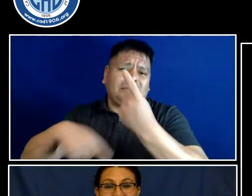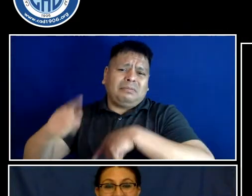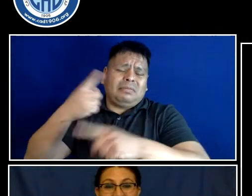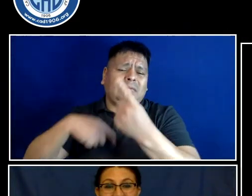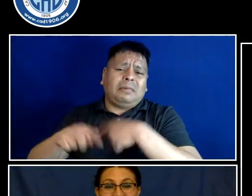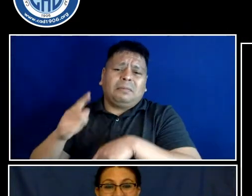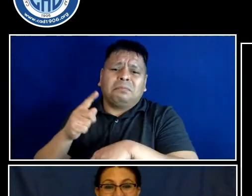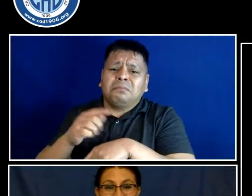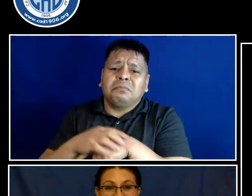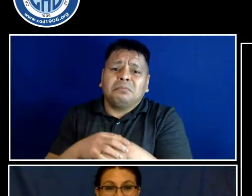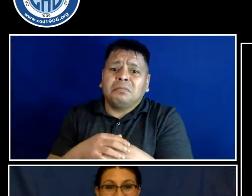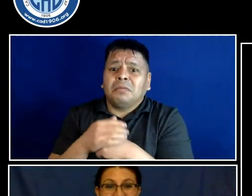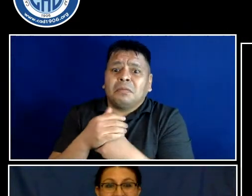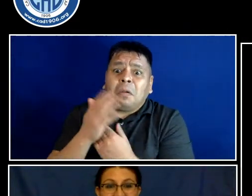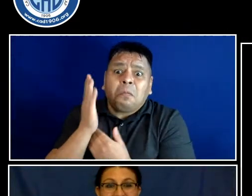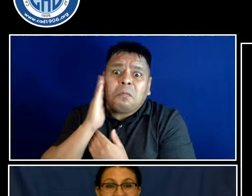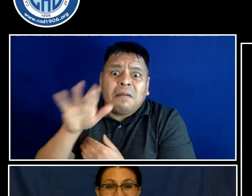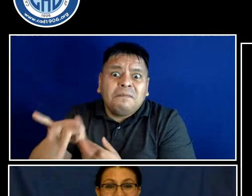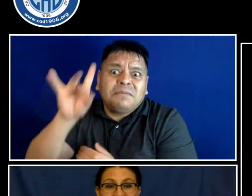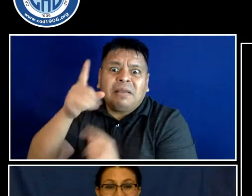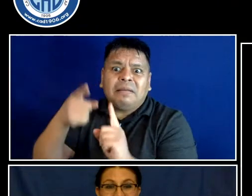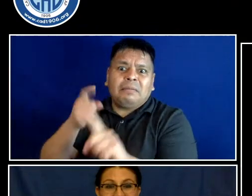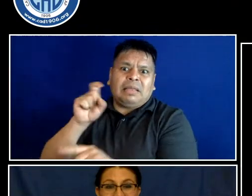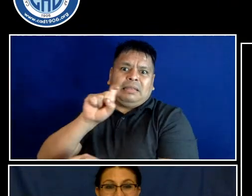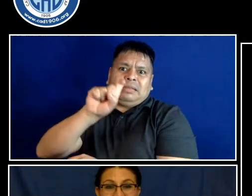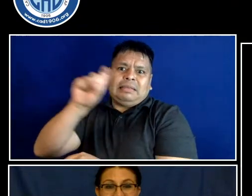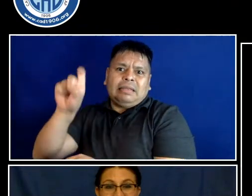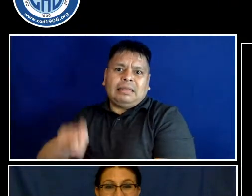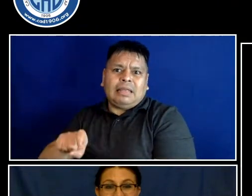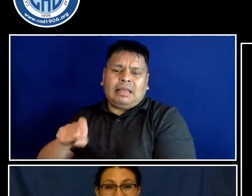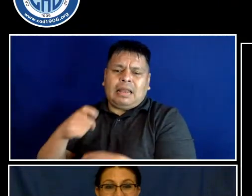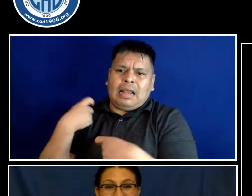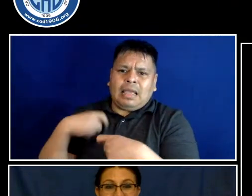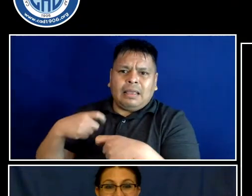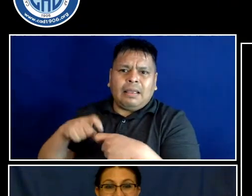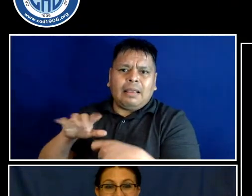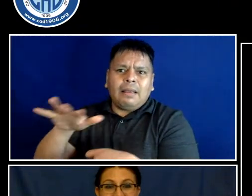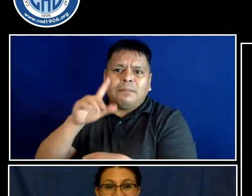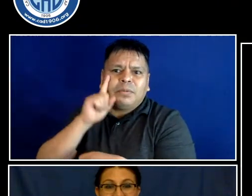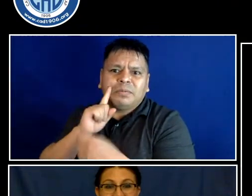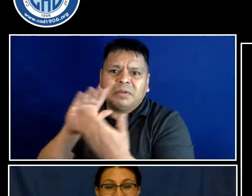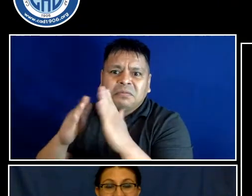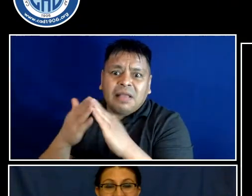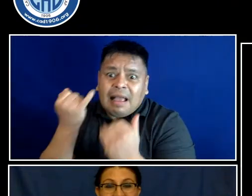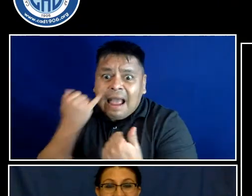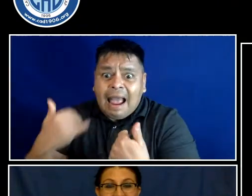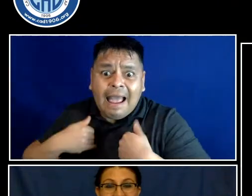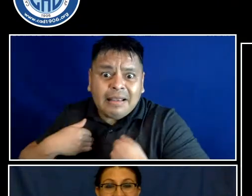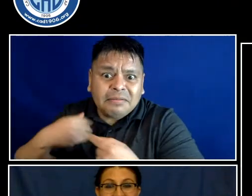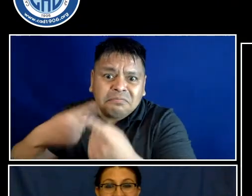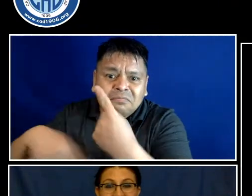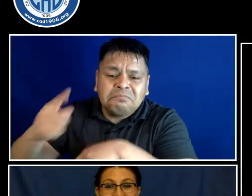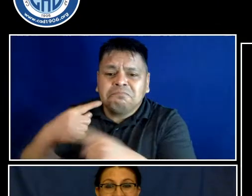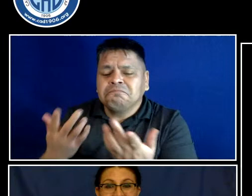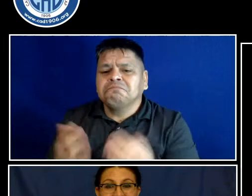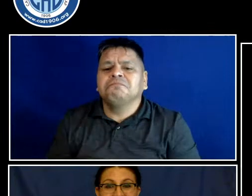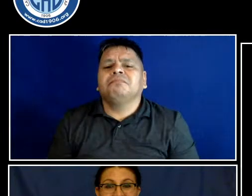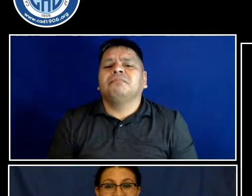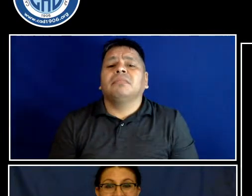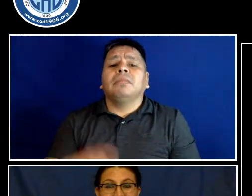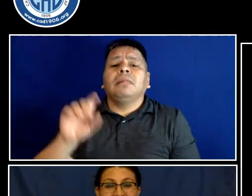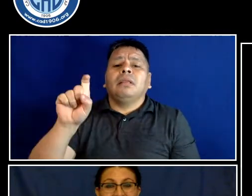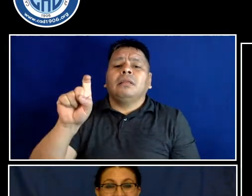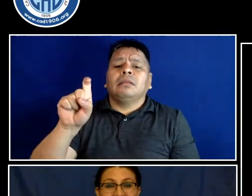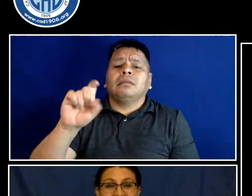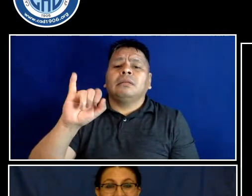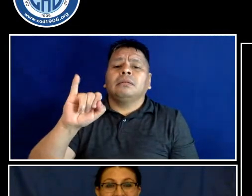music. Now, I'm not sure if there's a sign for those words, Tejano or Tejana, but I will be finding